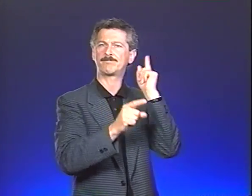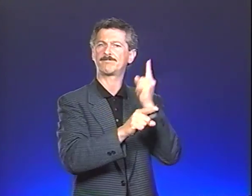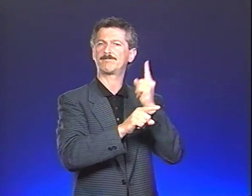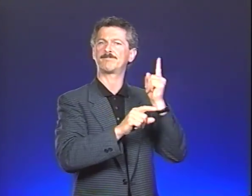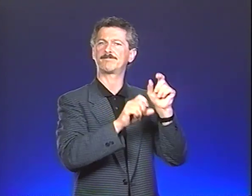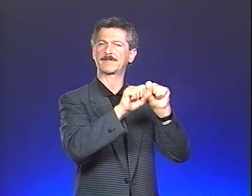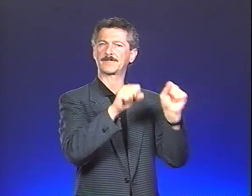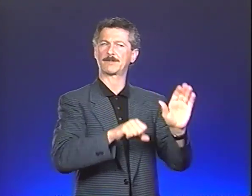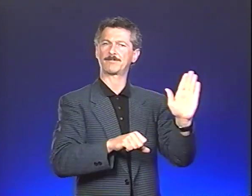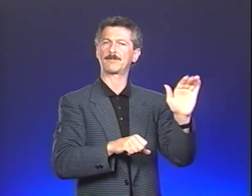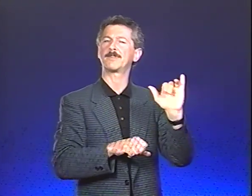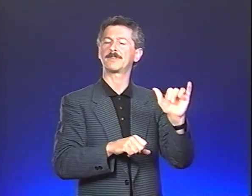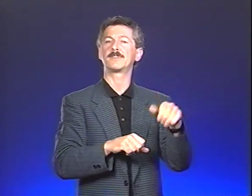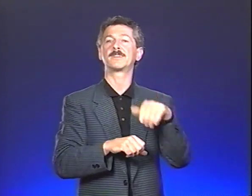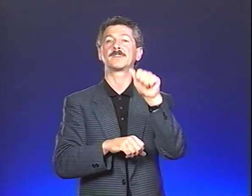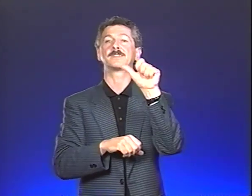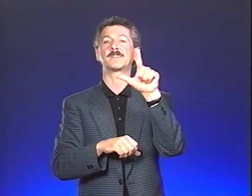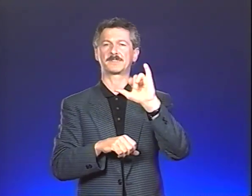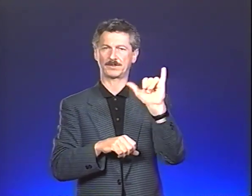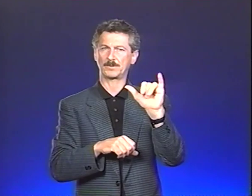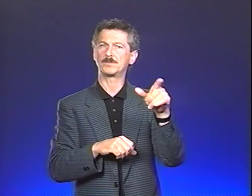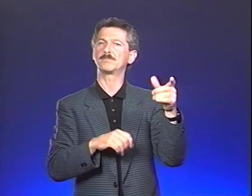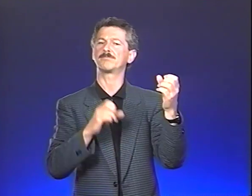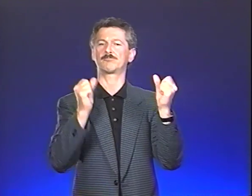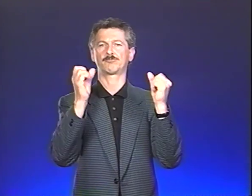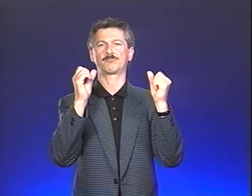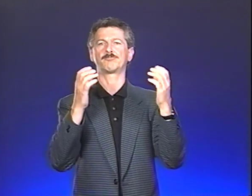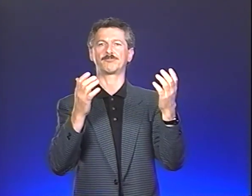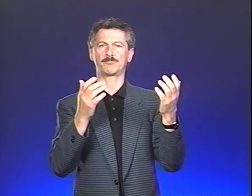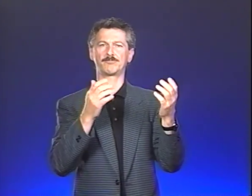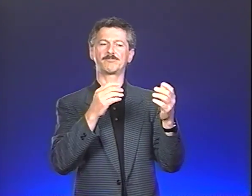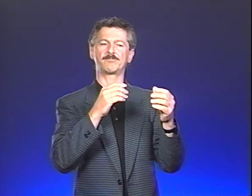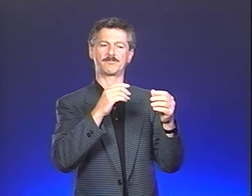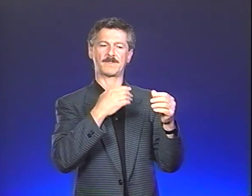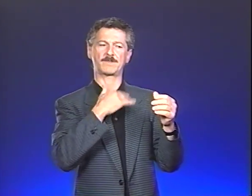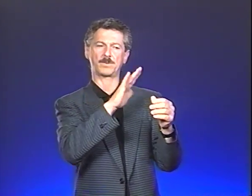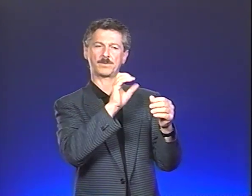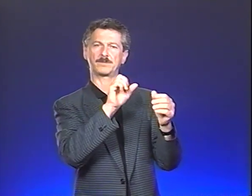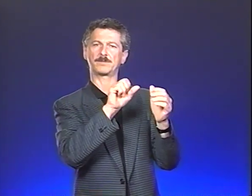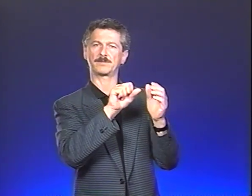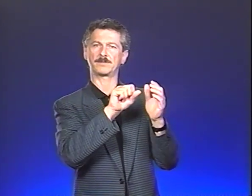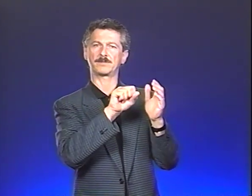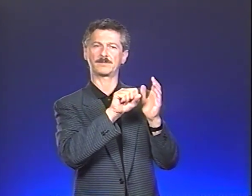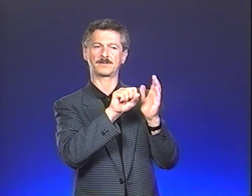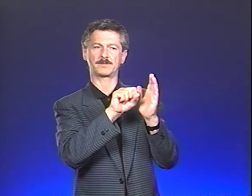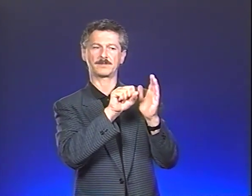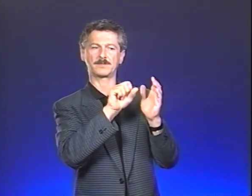consonants and vowels in appropriate sequences. ASL also manipulates its symbols